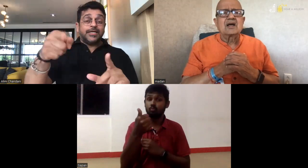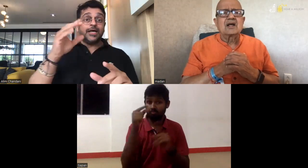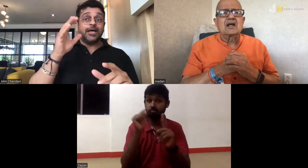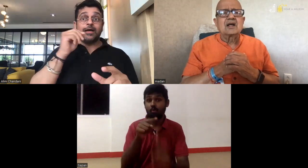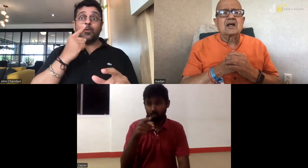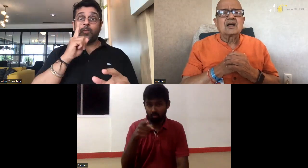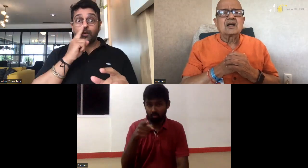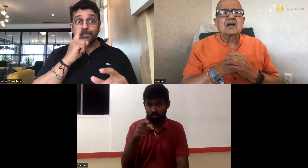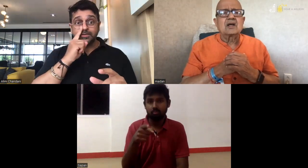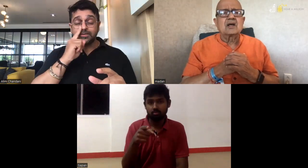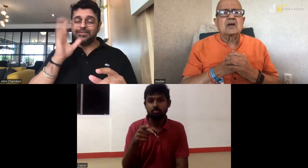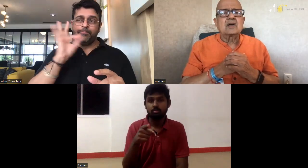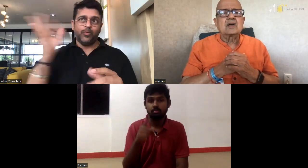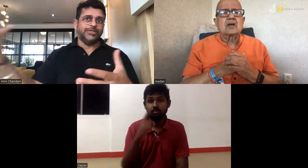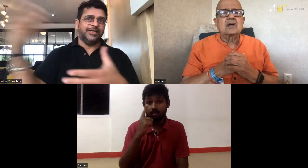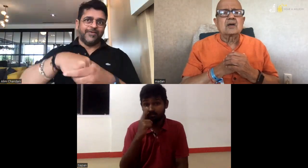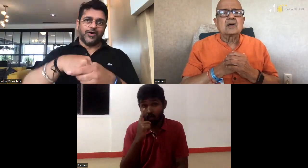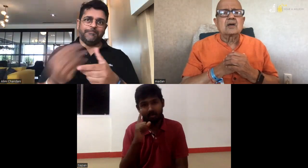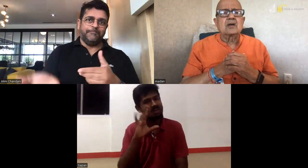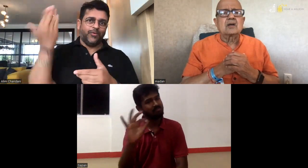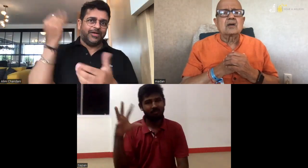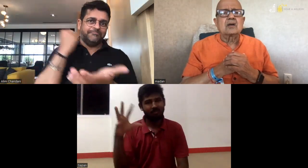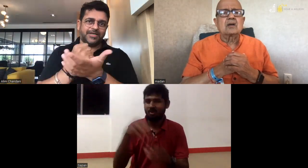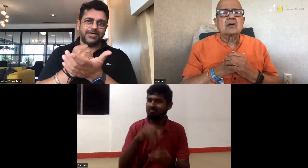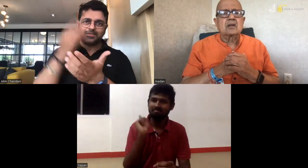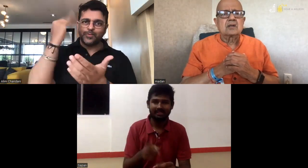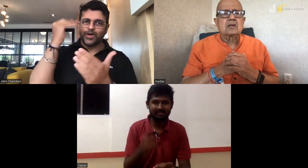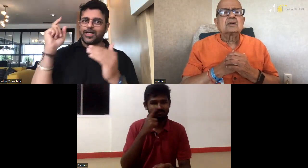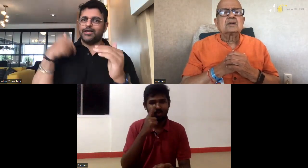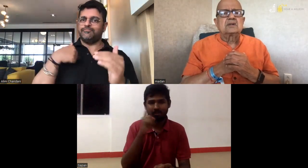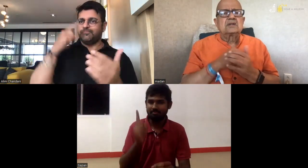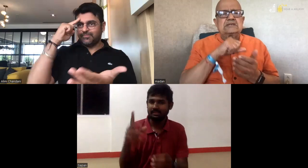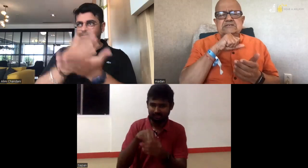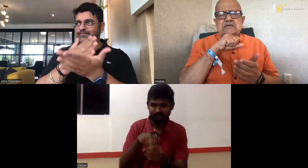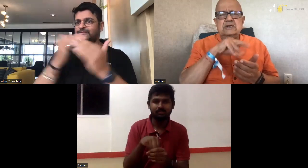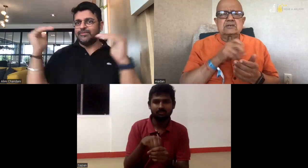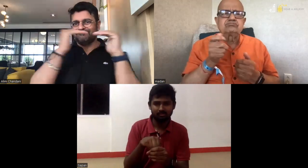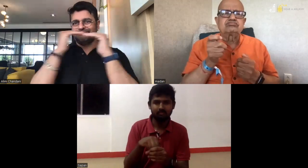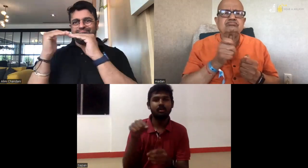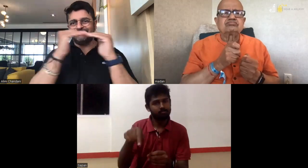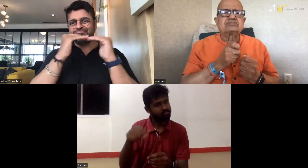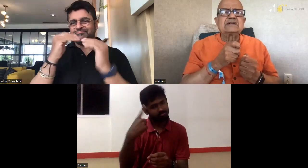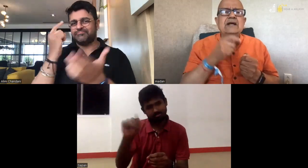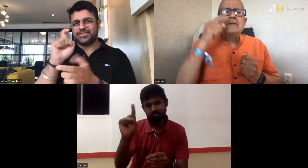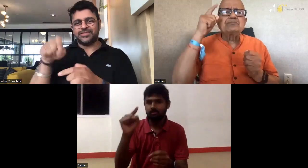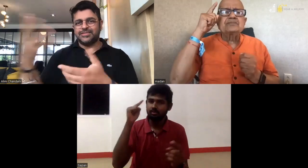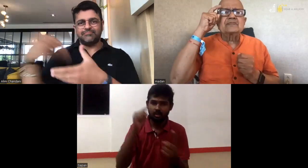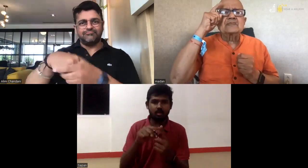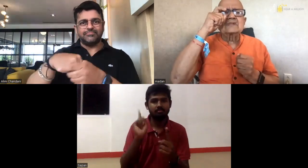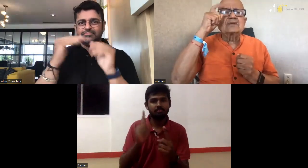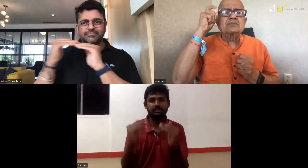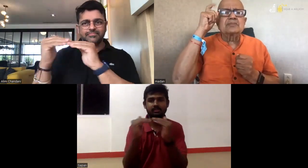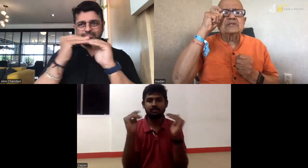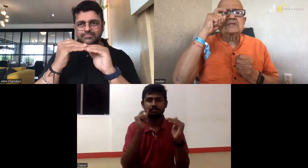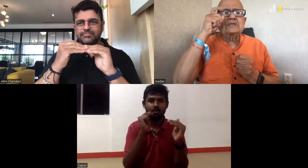like to do for our society. So it's more important to have a detailed discussion rather just doing, rather